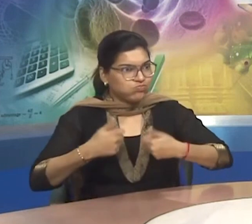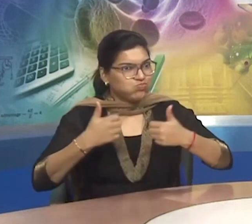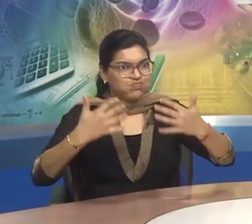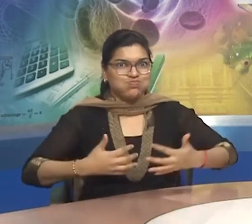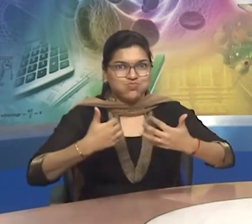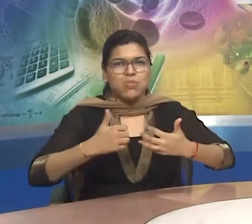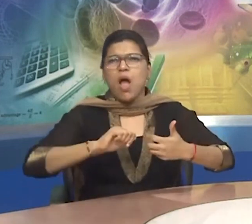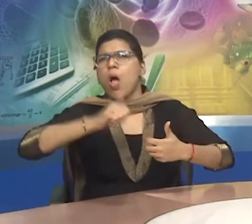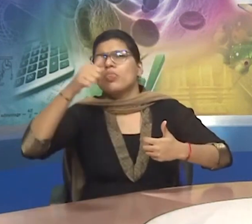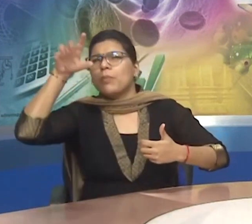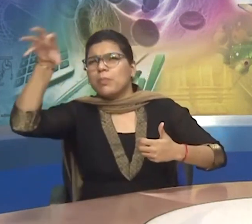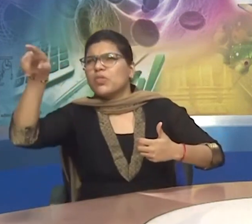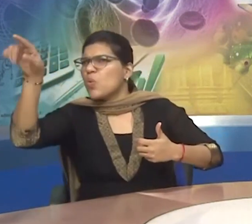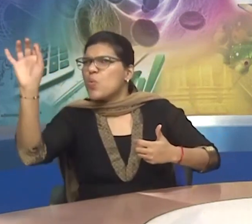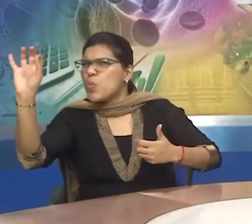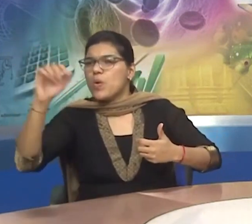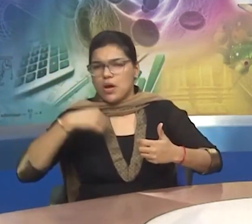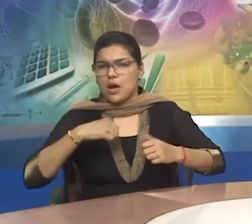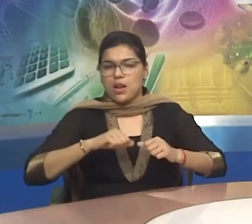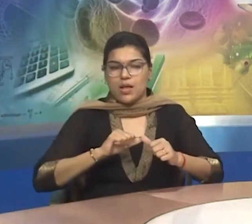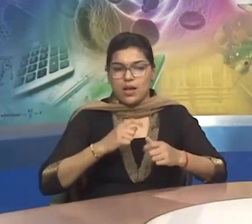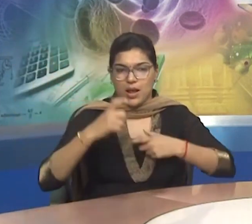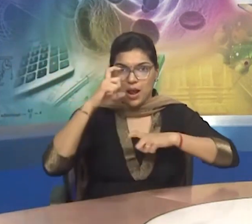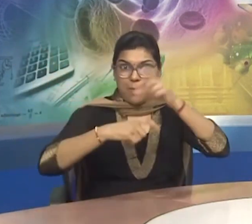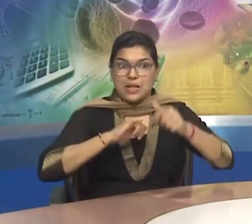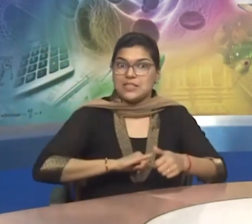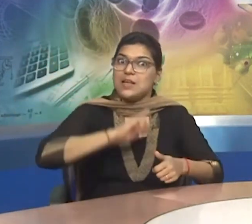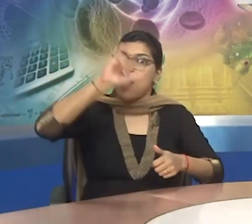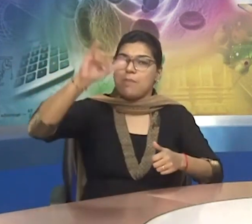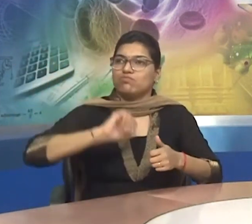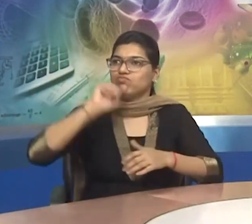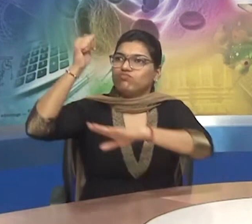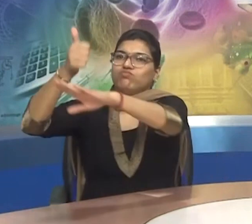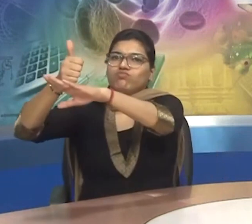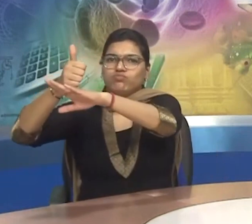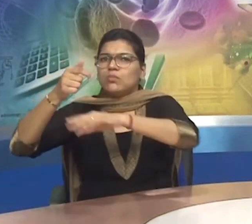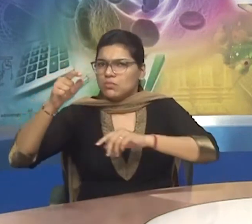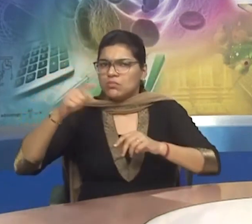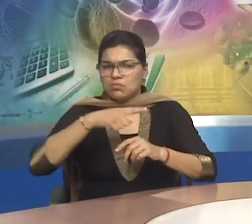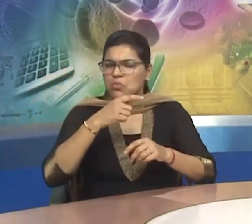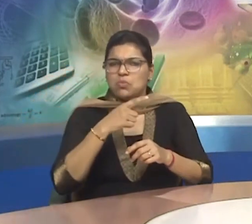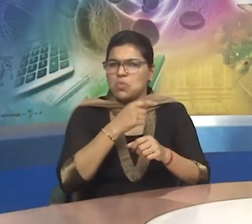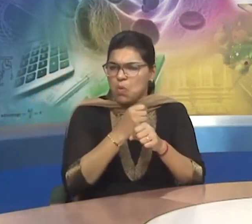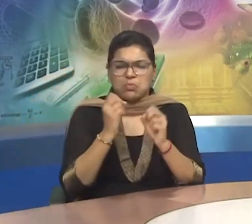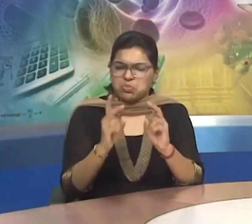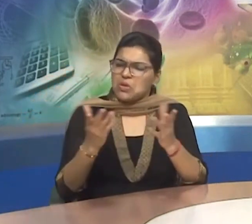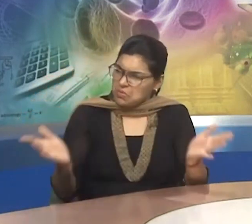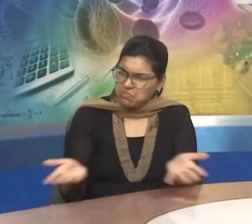any profession as per our choice, to carry on any occupation, trade, or business.